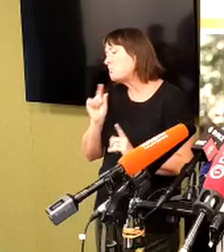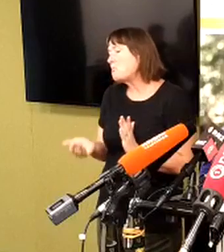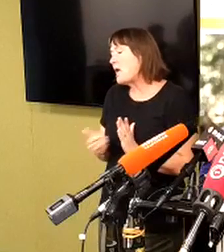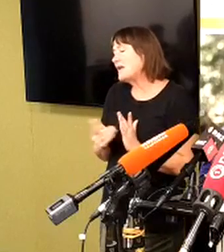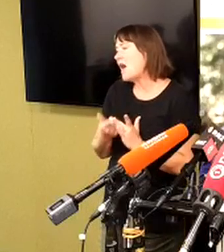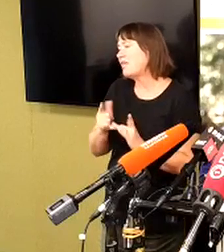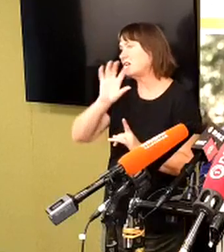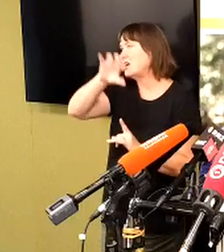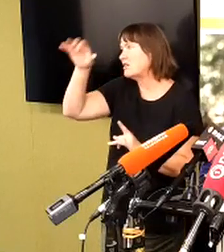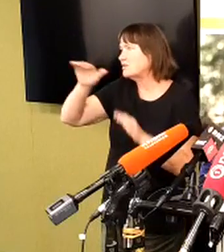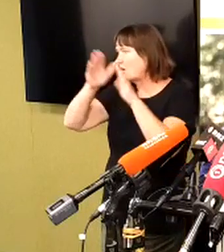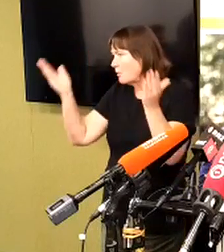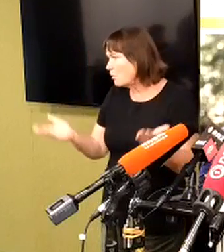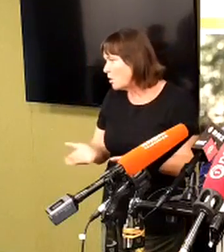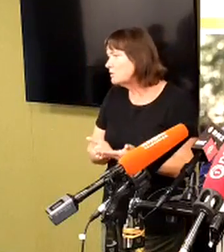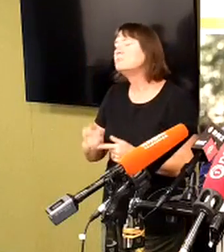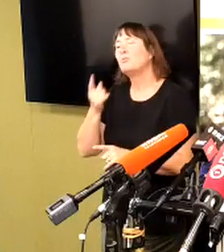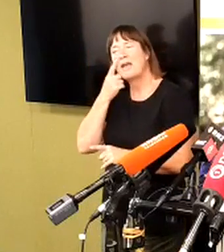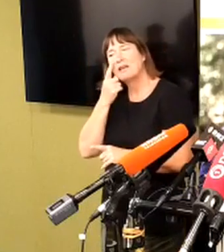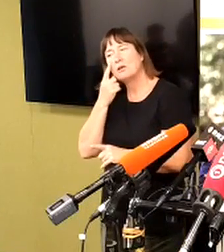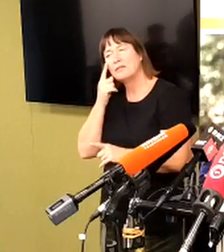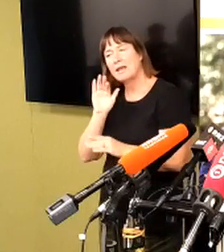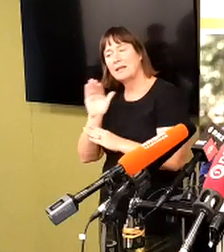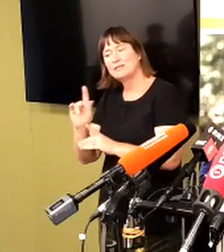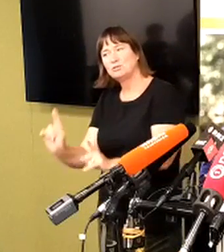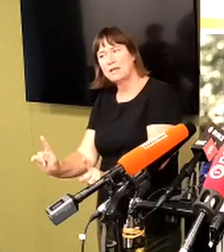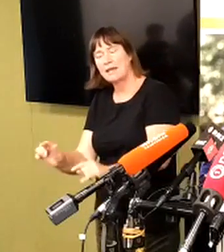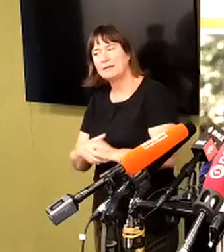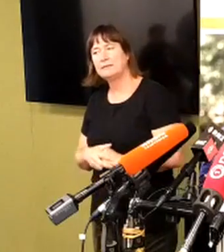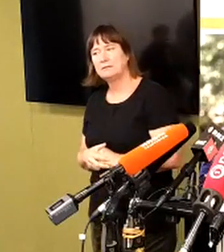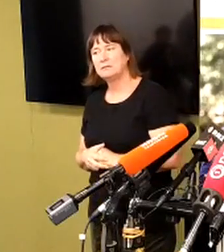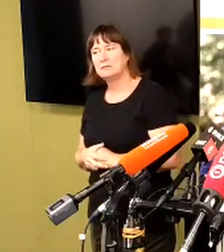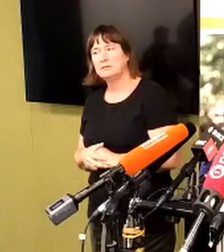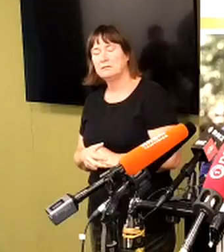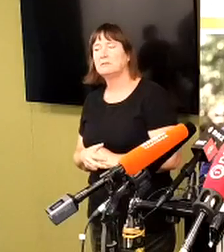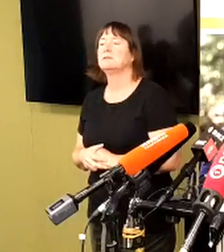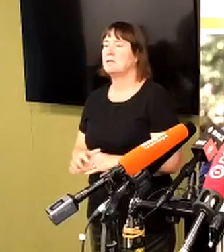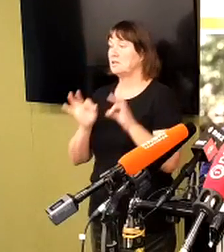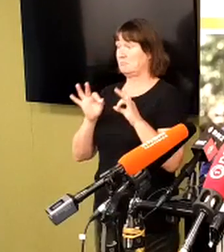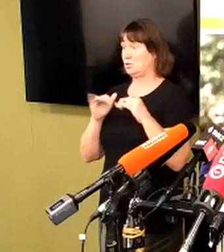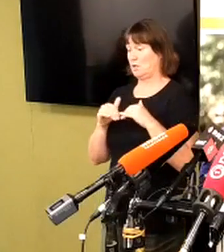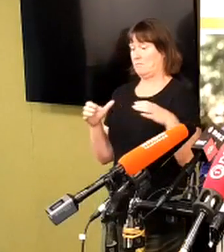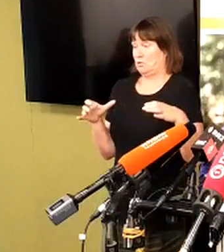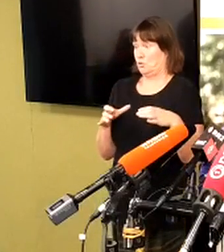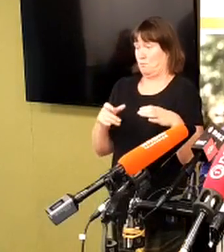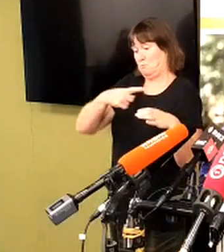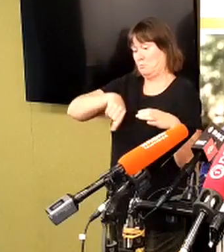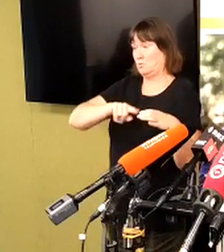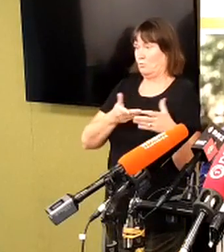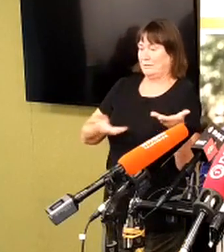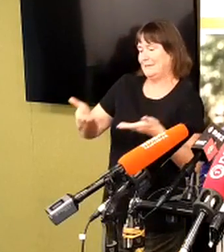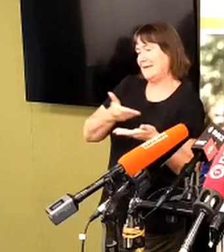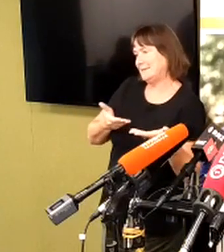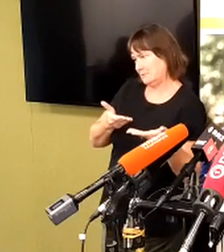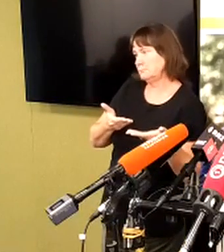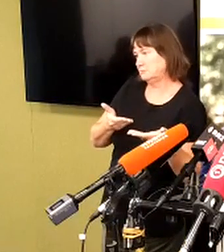areas or jurisdictions, and that's being considered later today by the special CBD Cabinet Committee.